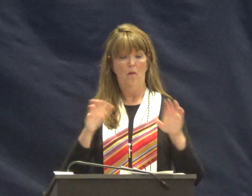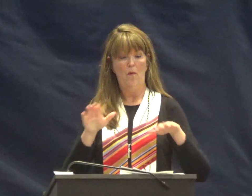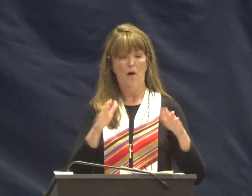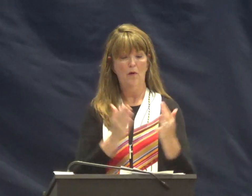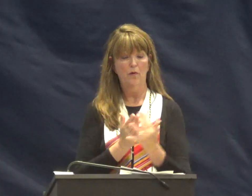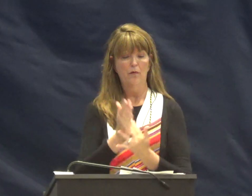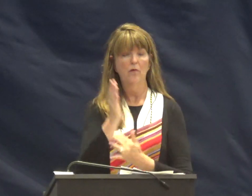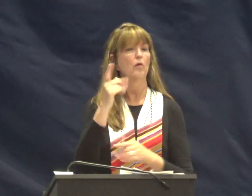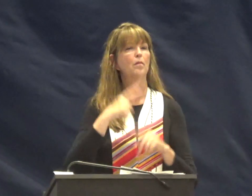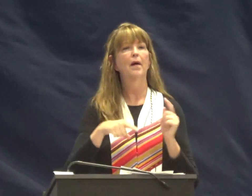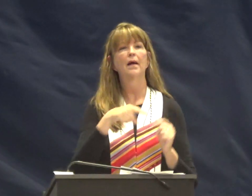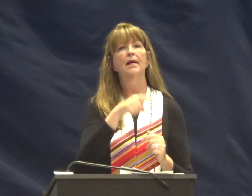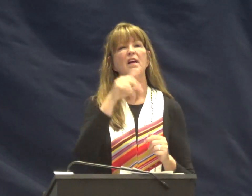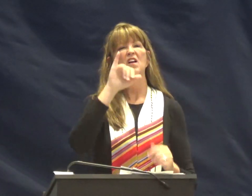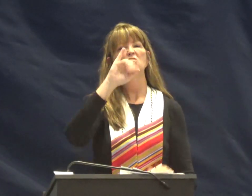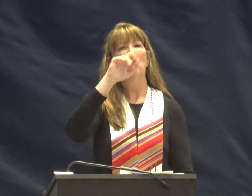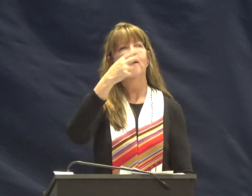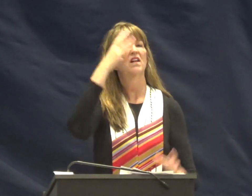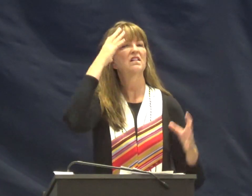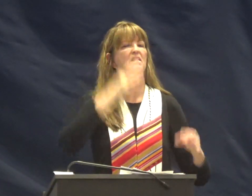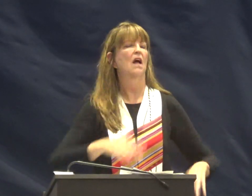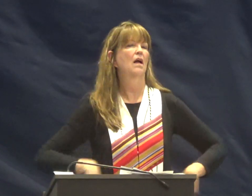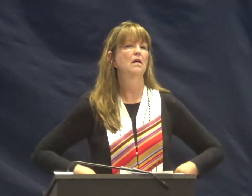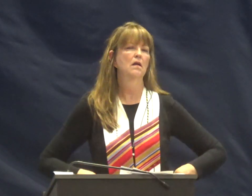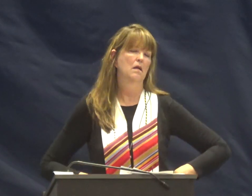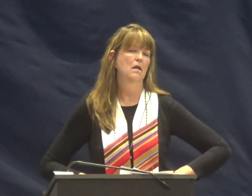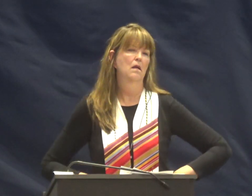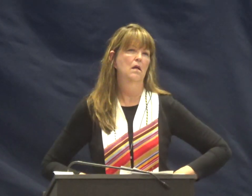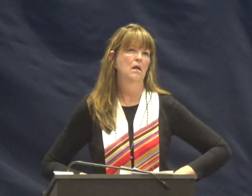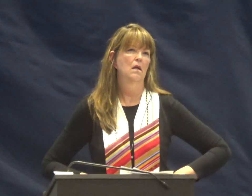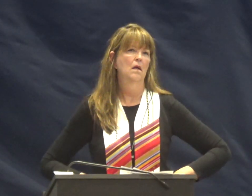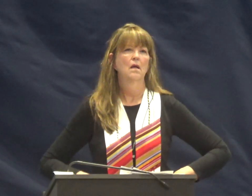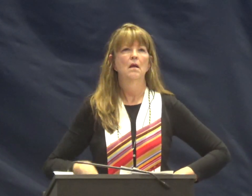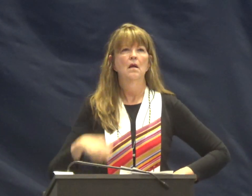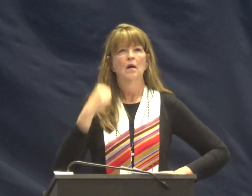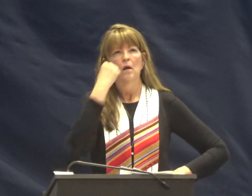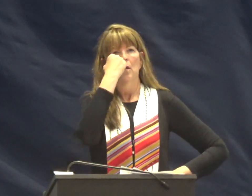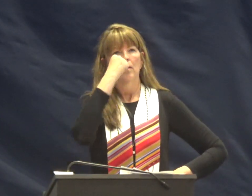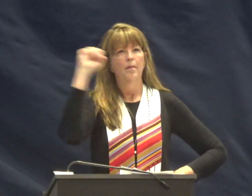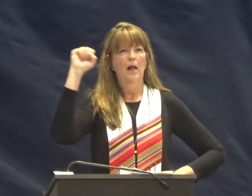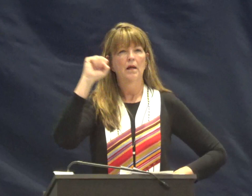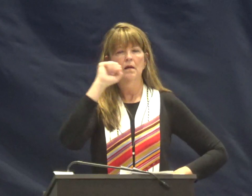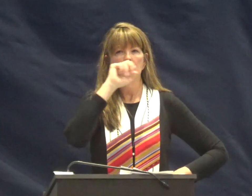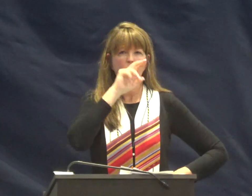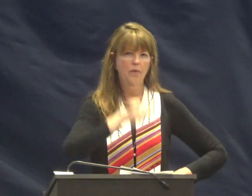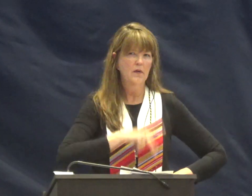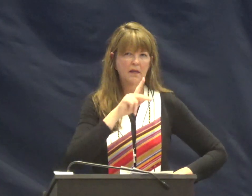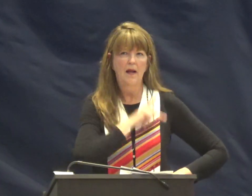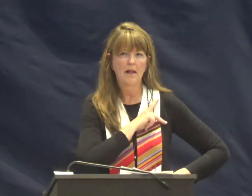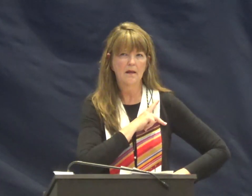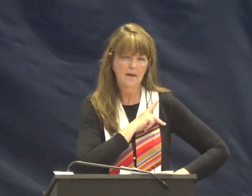Remember, that was a huge city. It would take 3 days to walk through it. But Jonah became a little